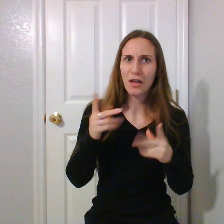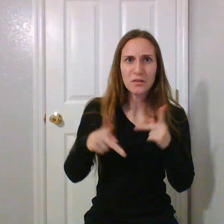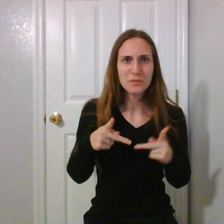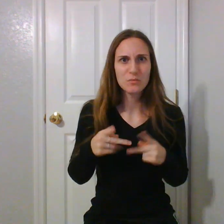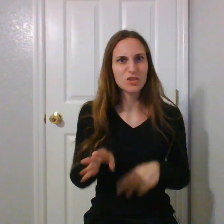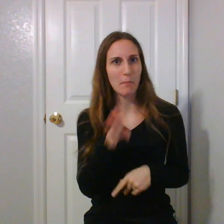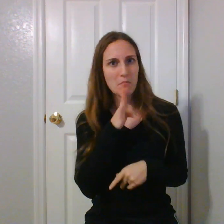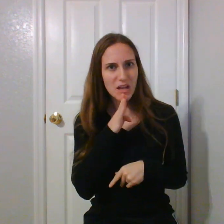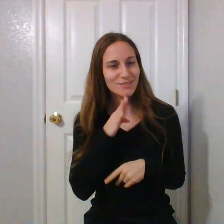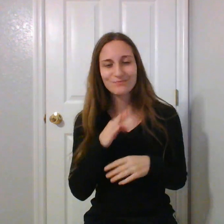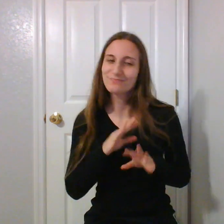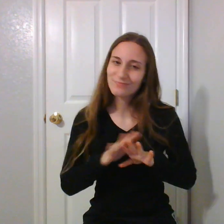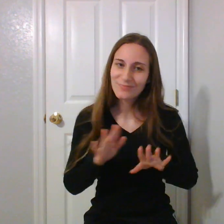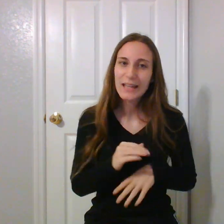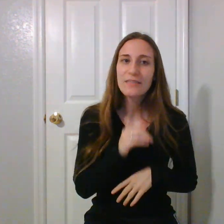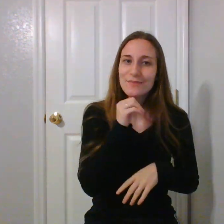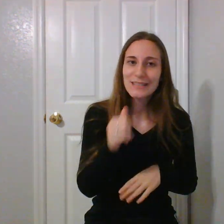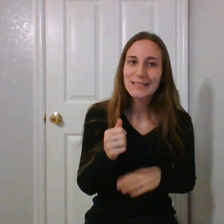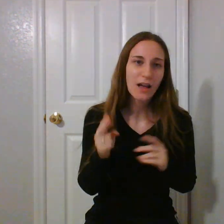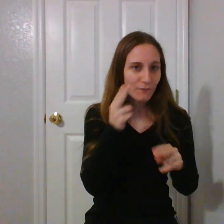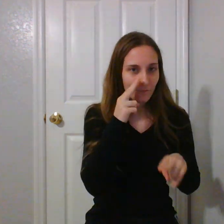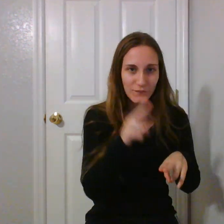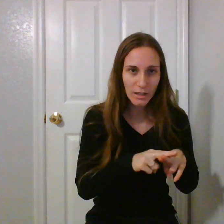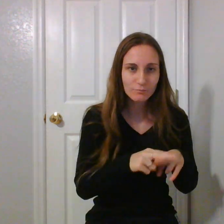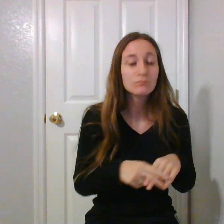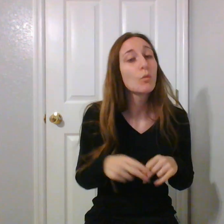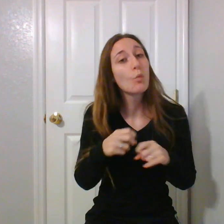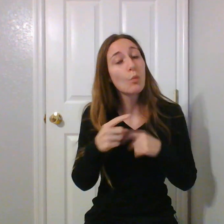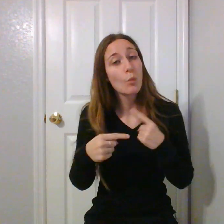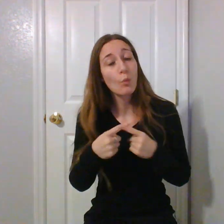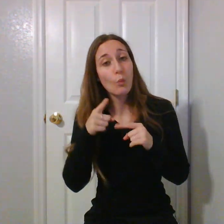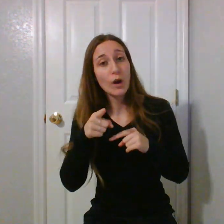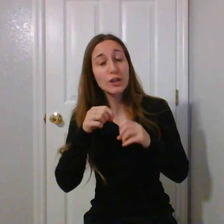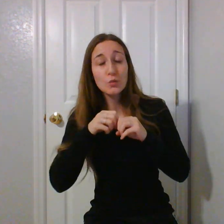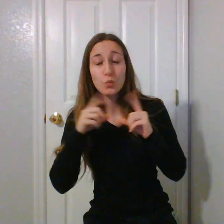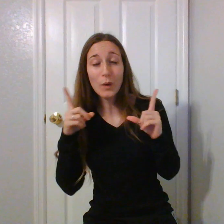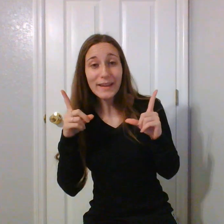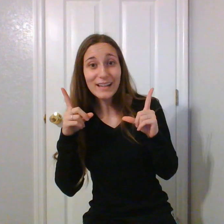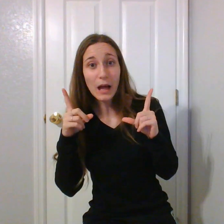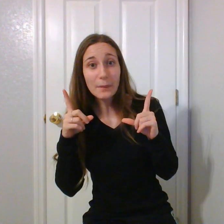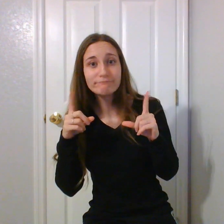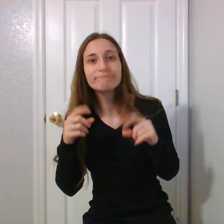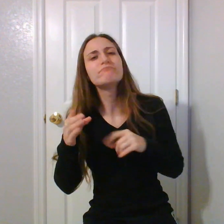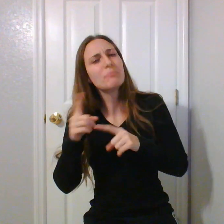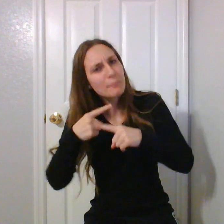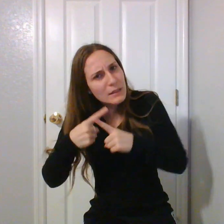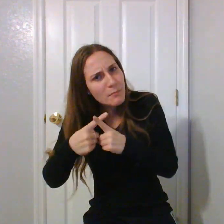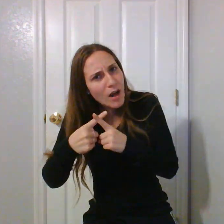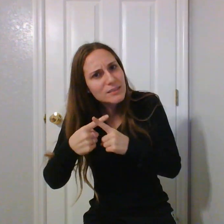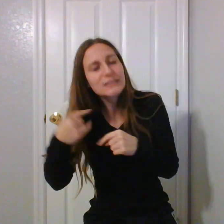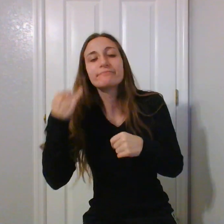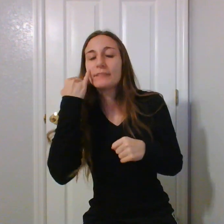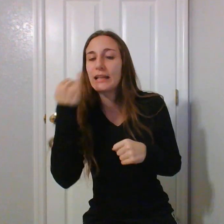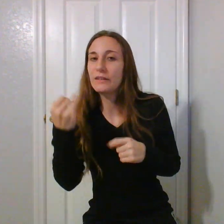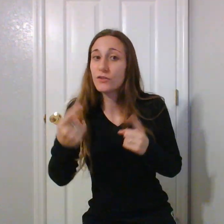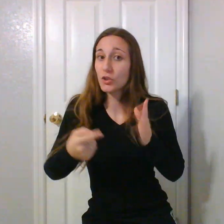enjoyable for anyone when you wake up make sure that you're saying positive things to yourself if you do say something negative catch it and switch it over to positive